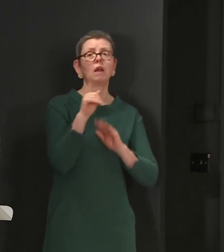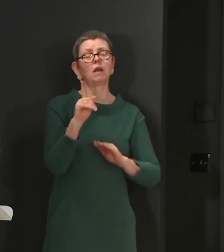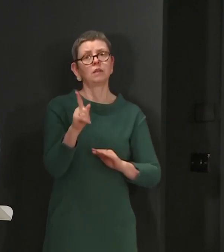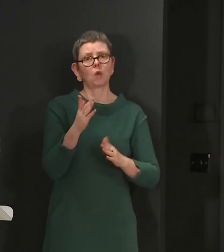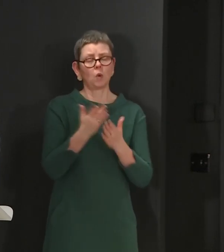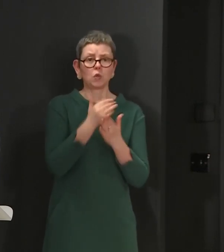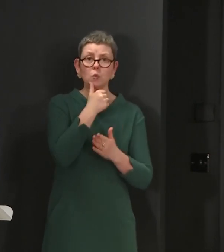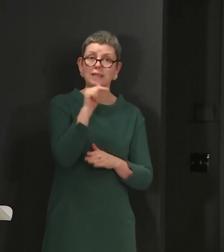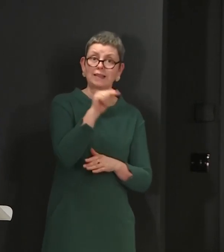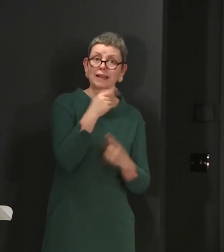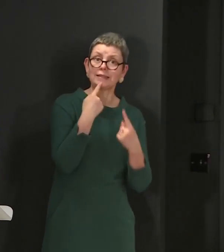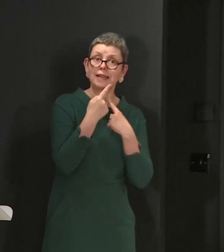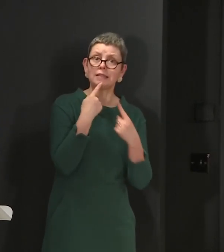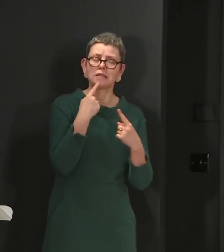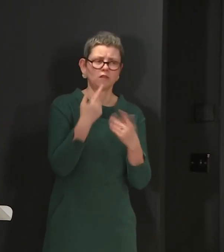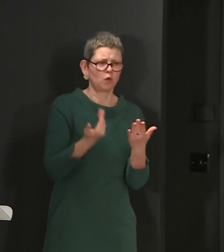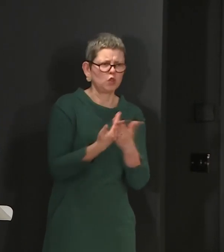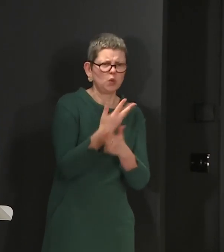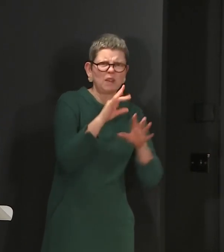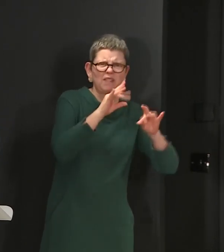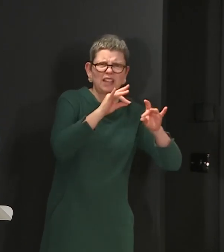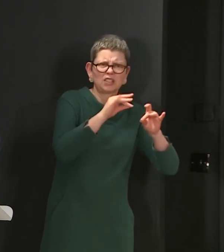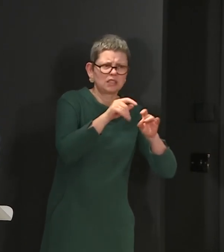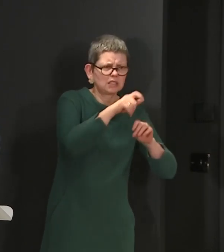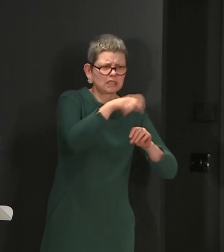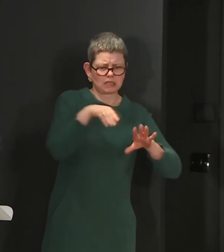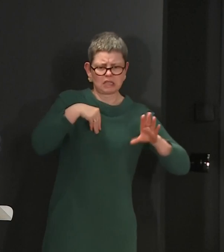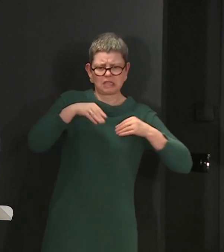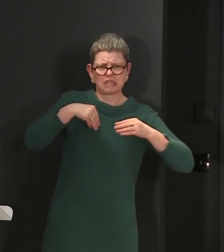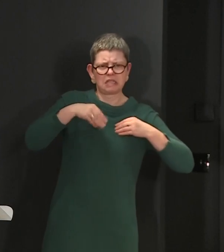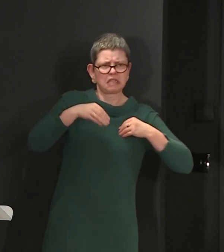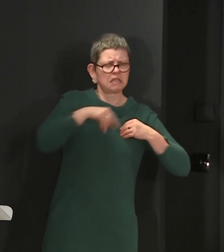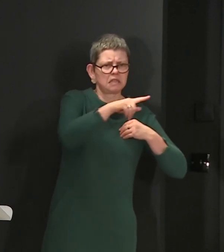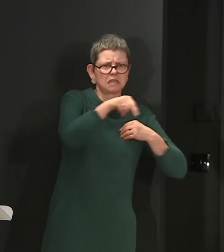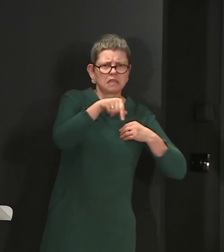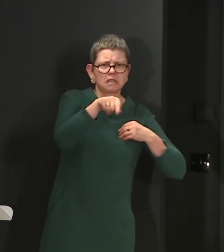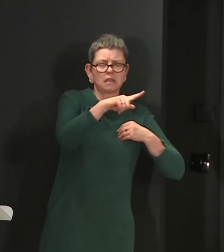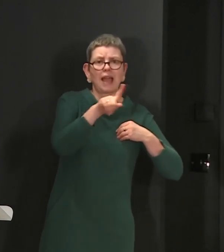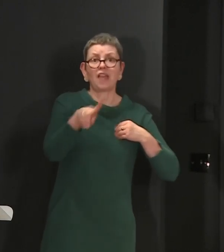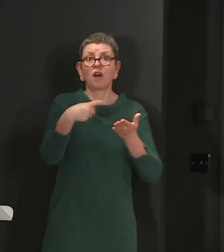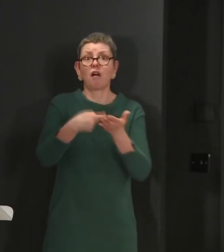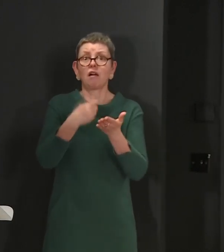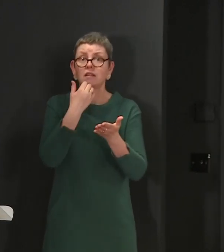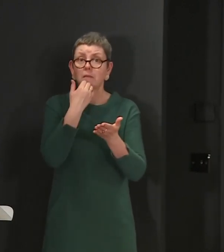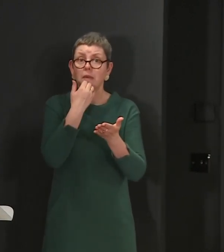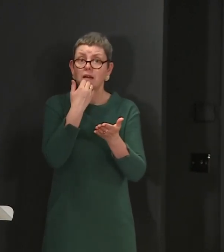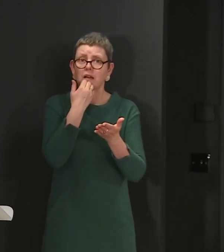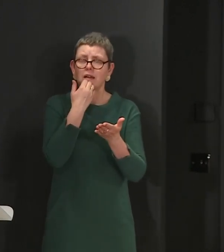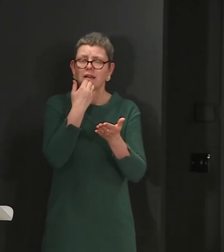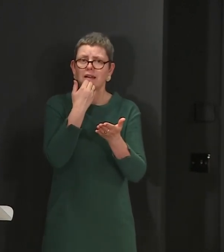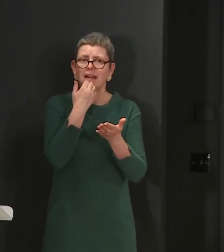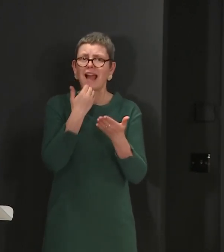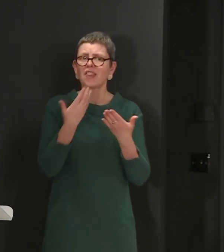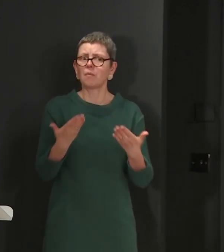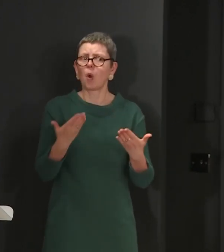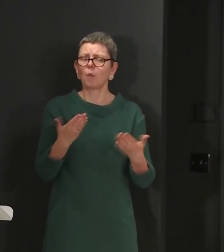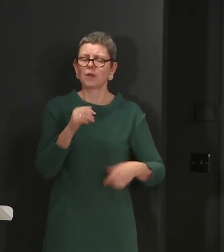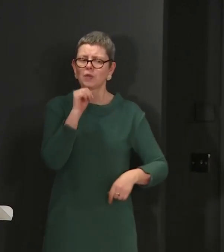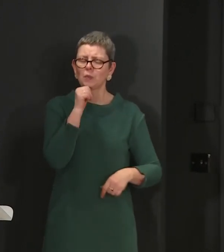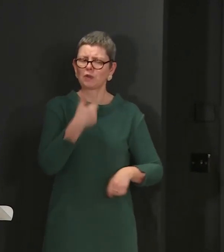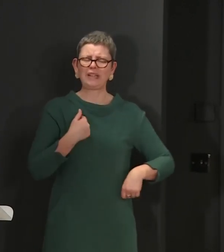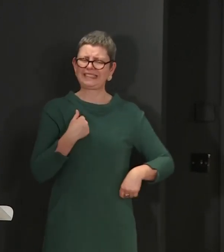terms of both the number of new infections across the country, but also this all-important R number, what I have to say is that there's insufficient confidence at this point